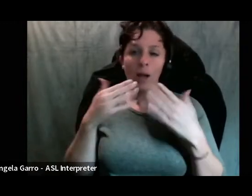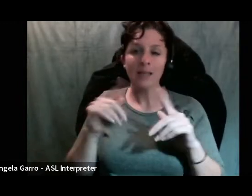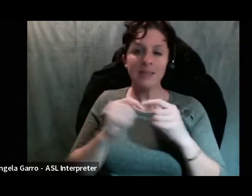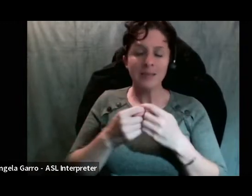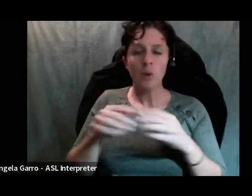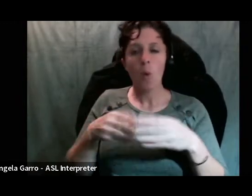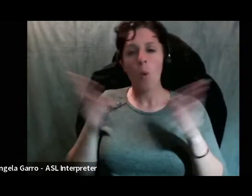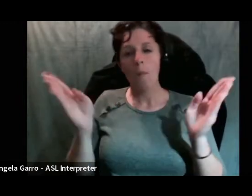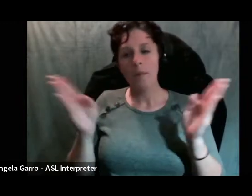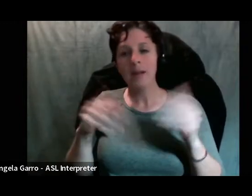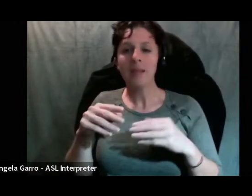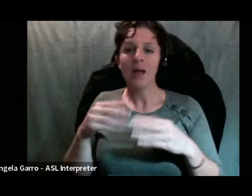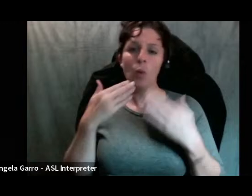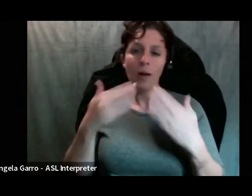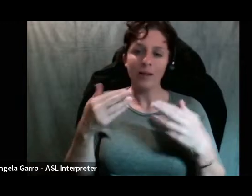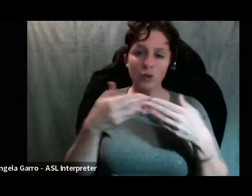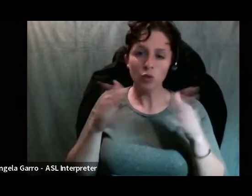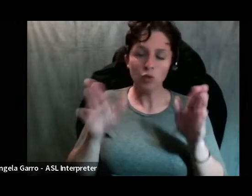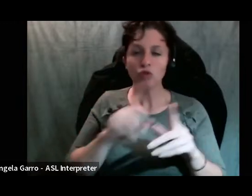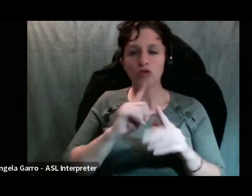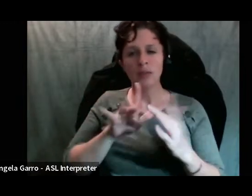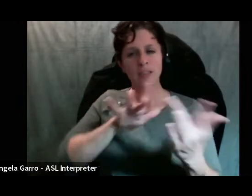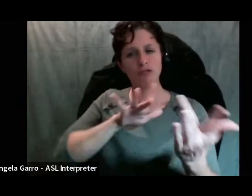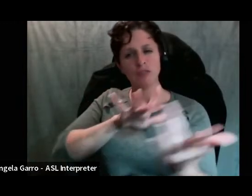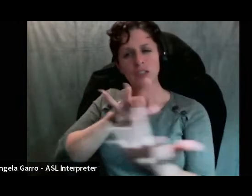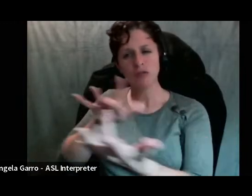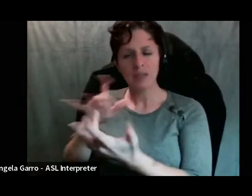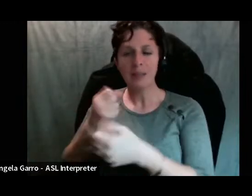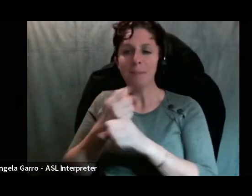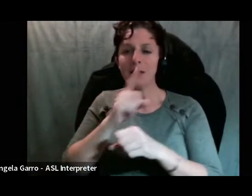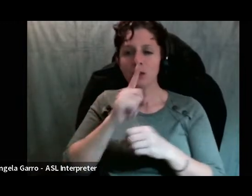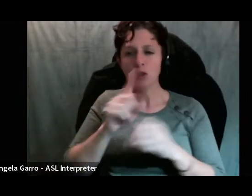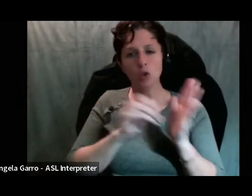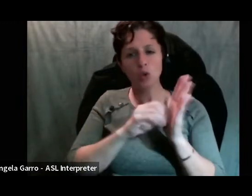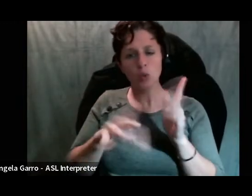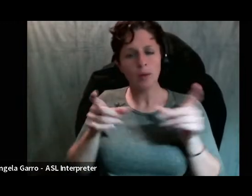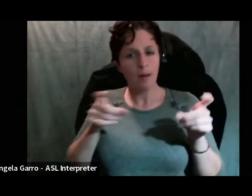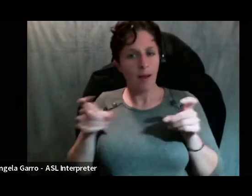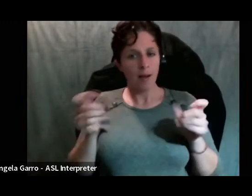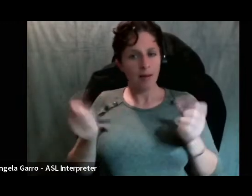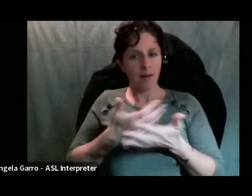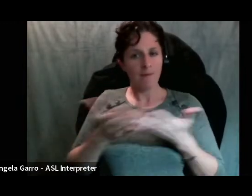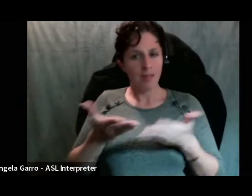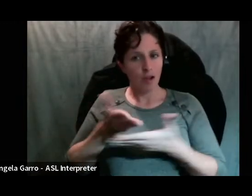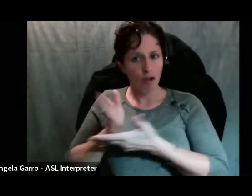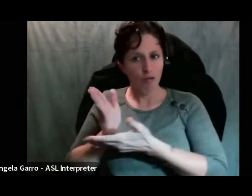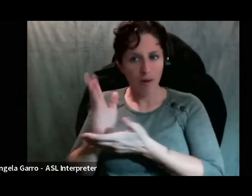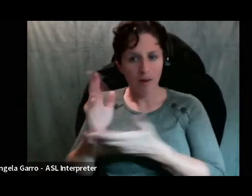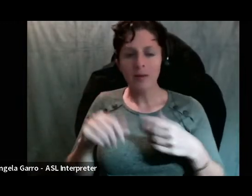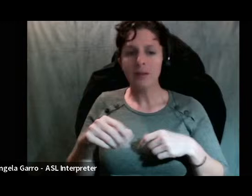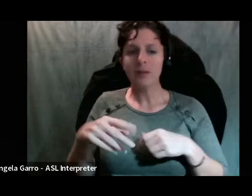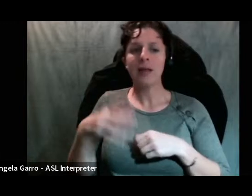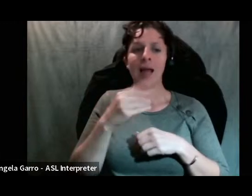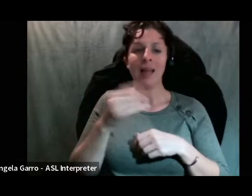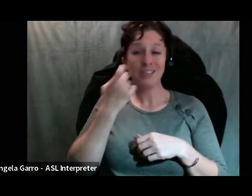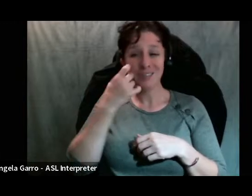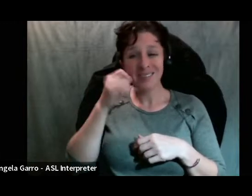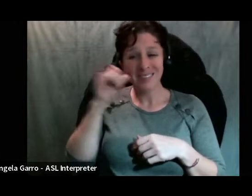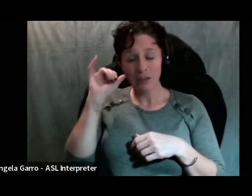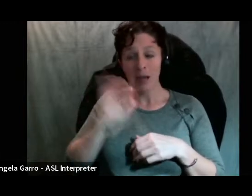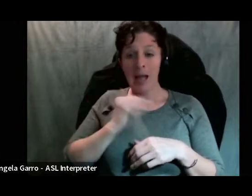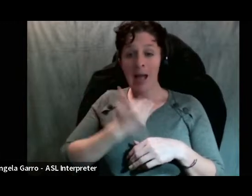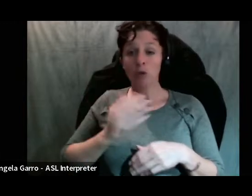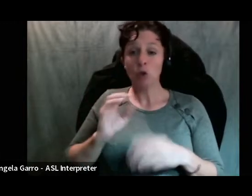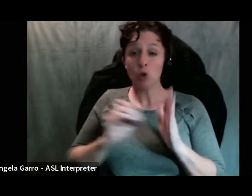wellness rooms and are really reaching out, making sure students are handling everything all right. And just yesterday, our student